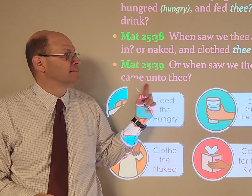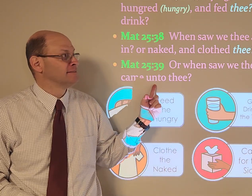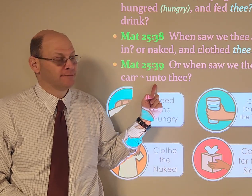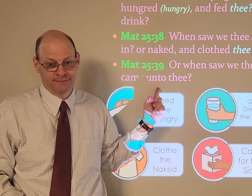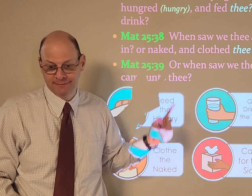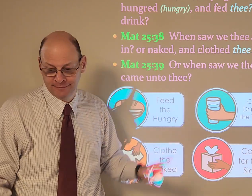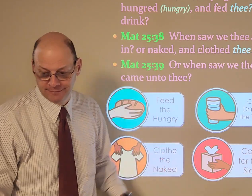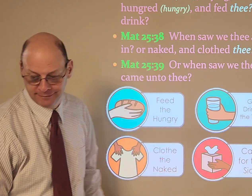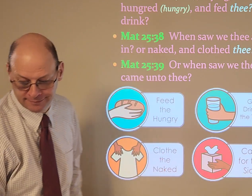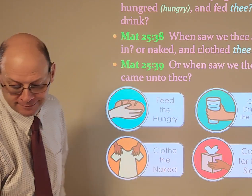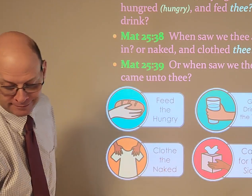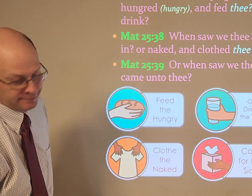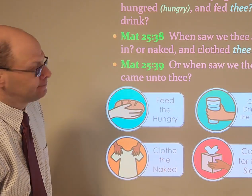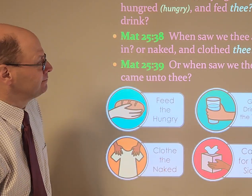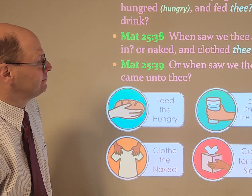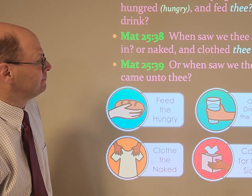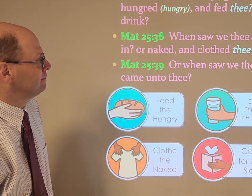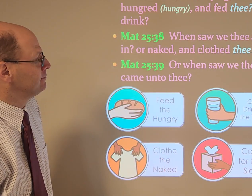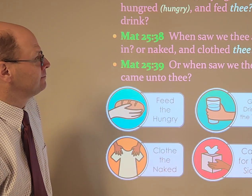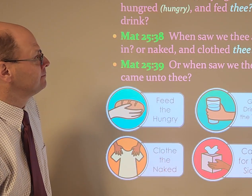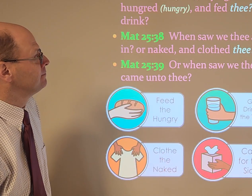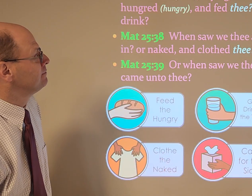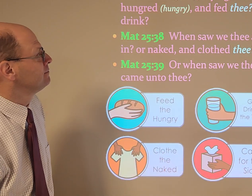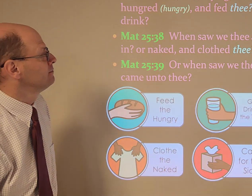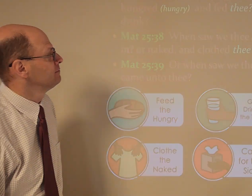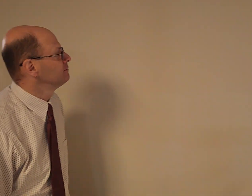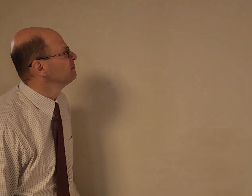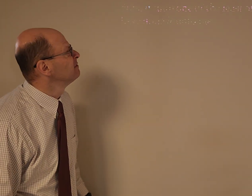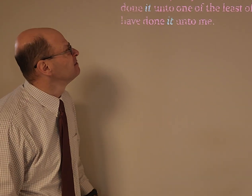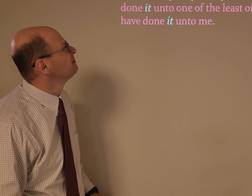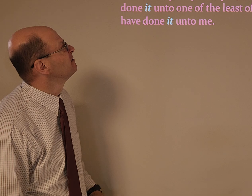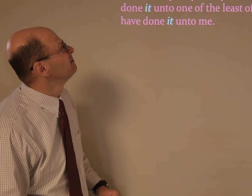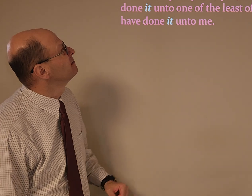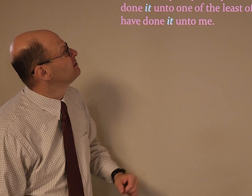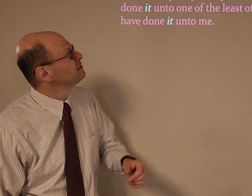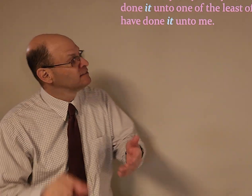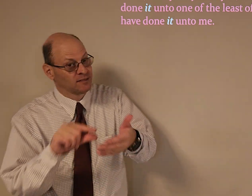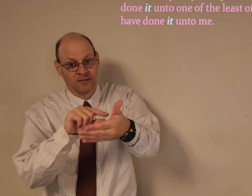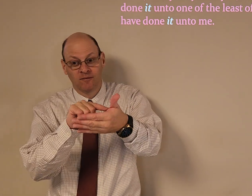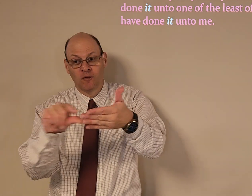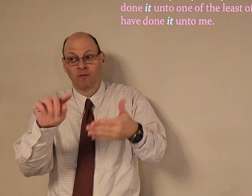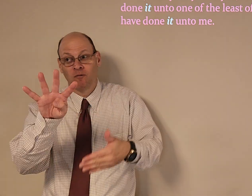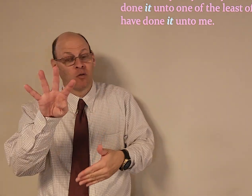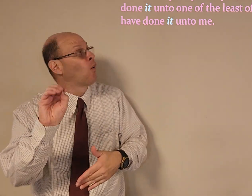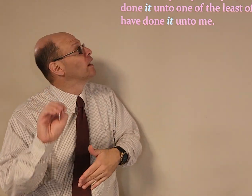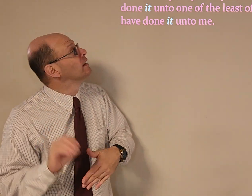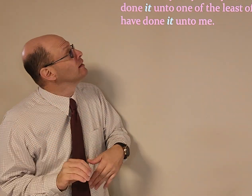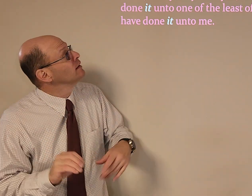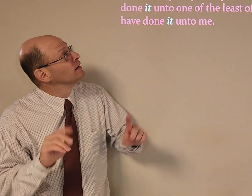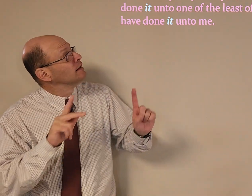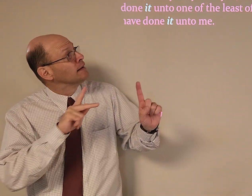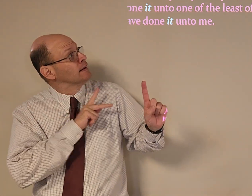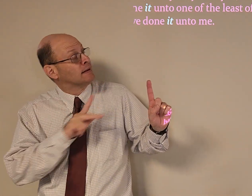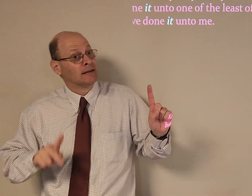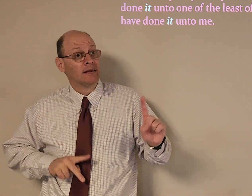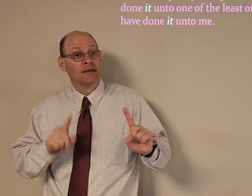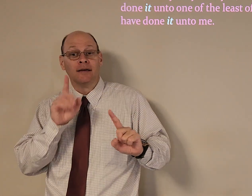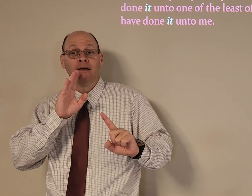are all questions. They were perplexed, wondering, when did they do all this? In verse 40, and